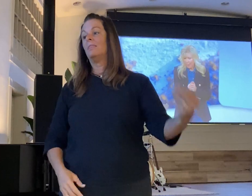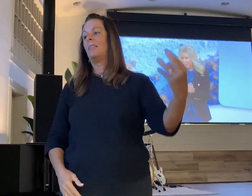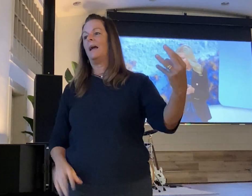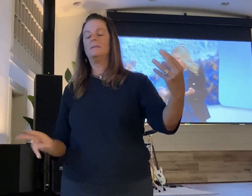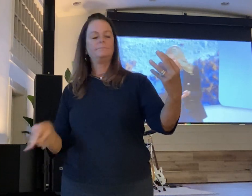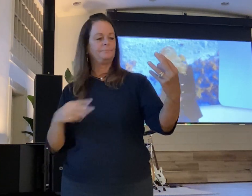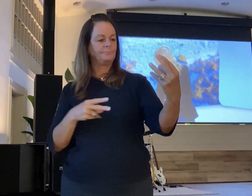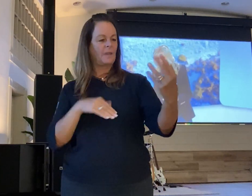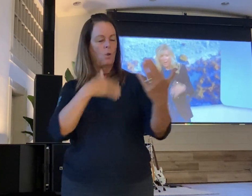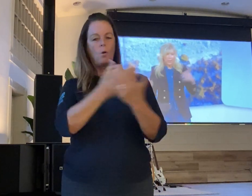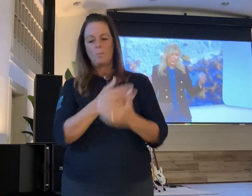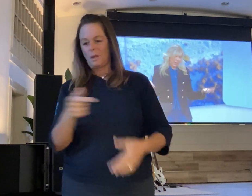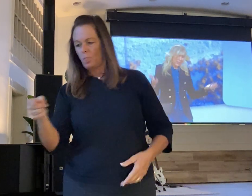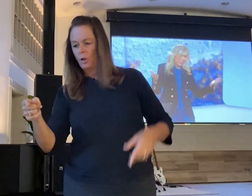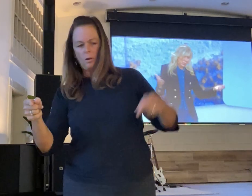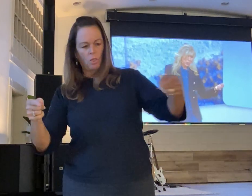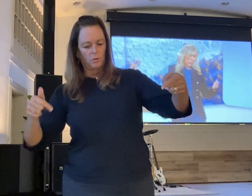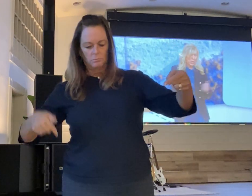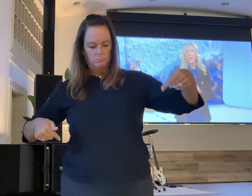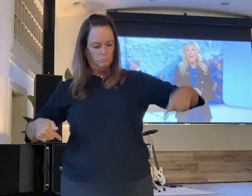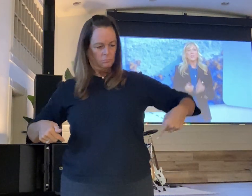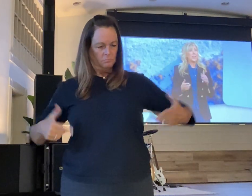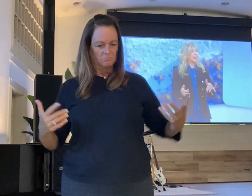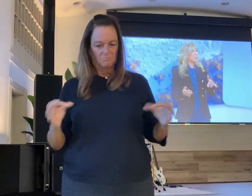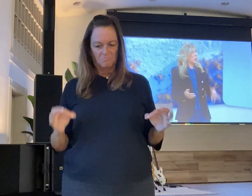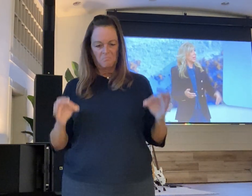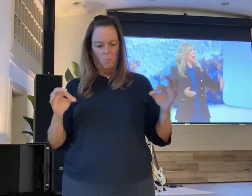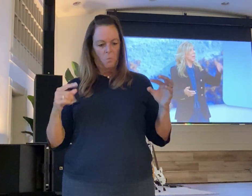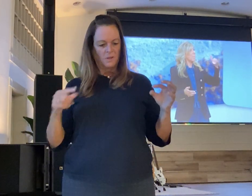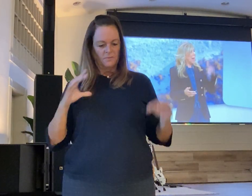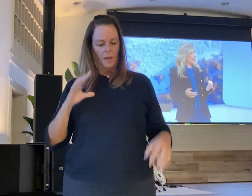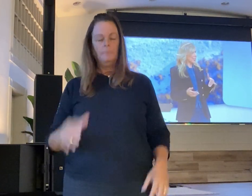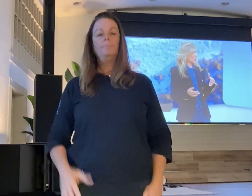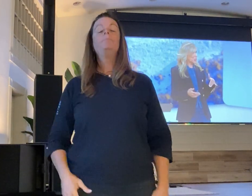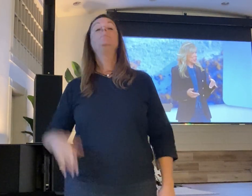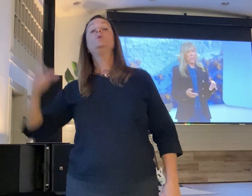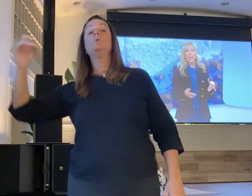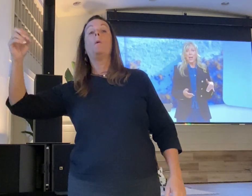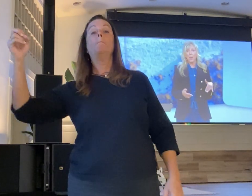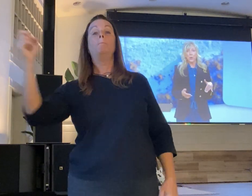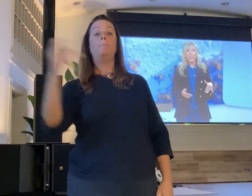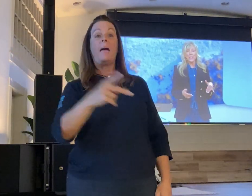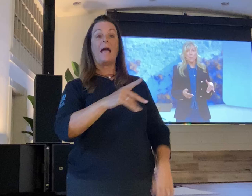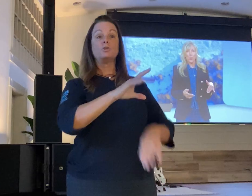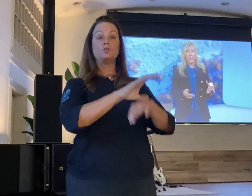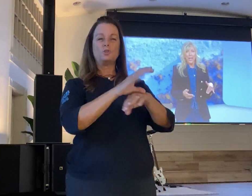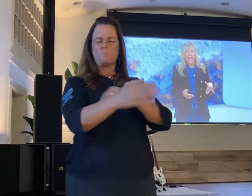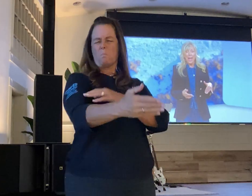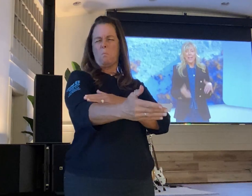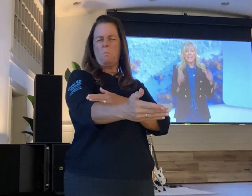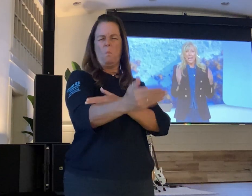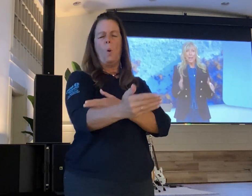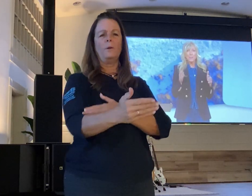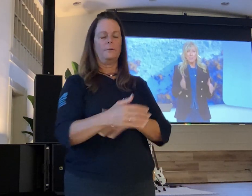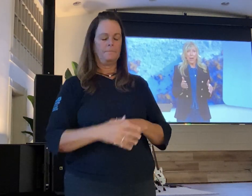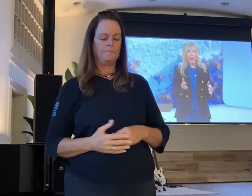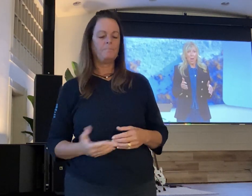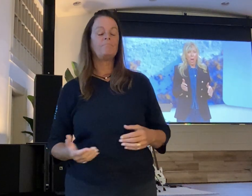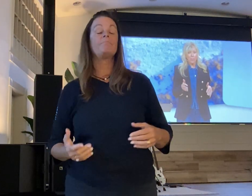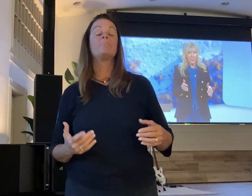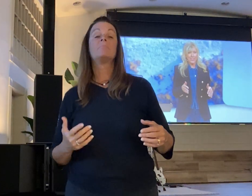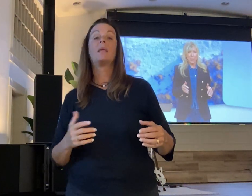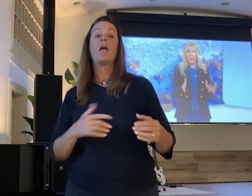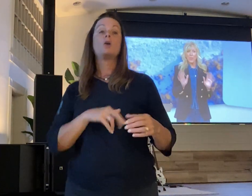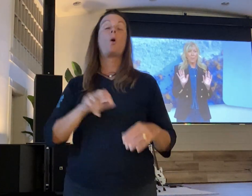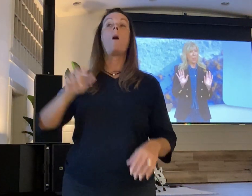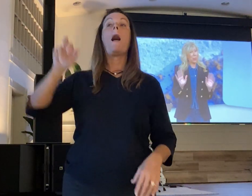I get out of the car, and I get home, check the tire, it's fine as usual. And so the next morning, I come back to the church early in the morning, and I get up